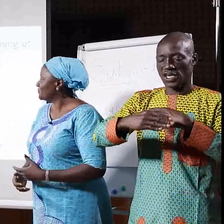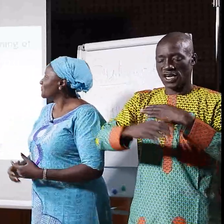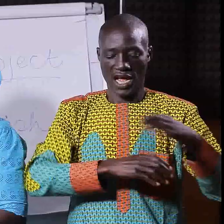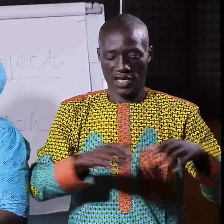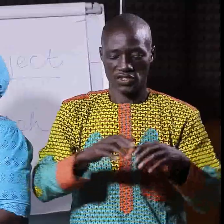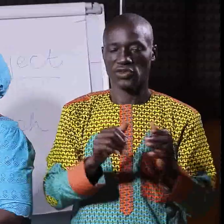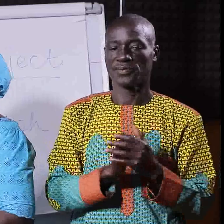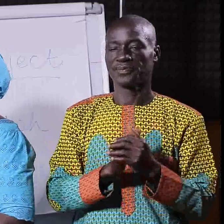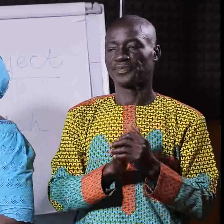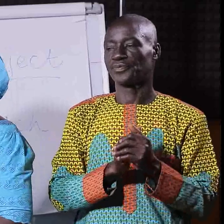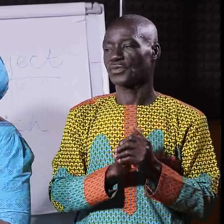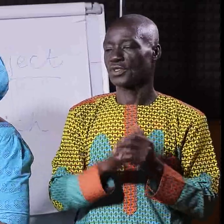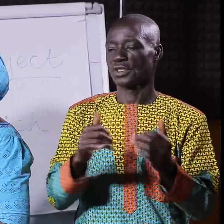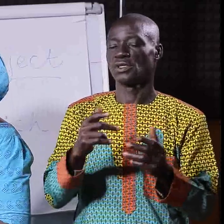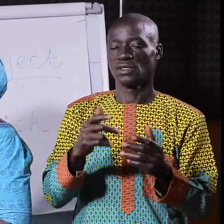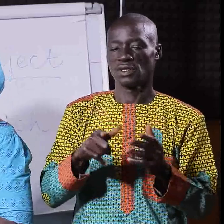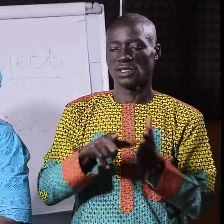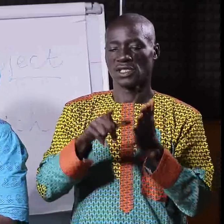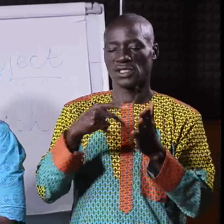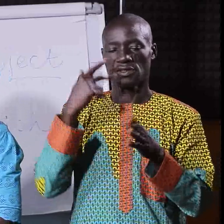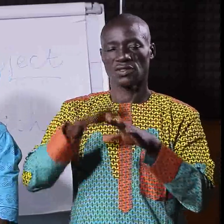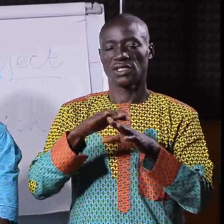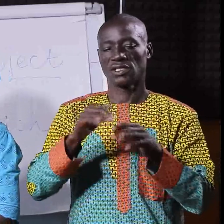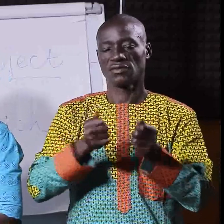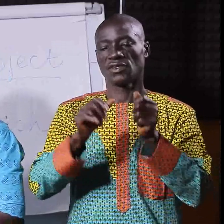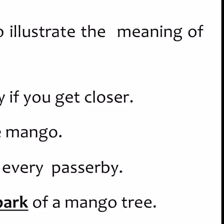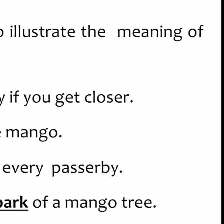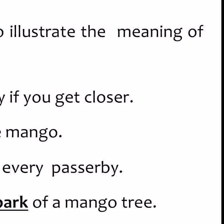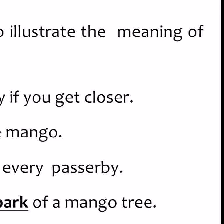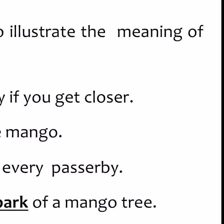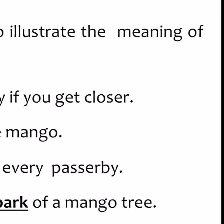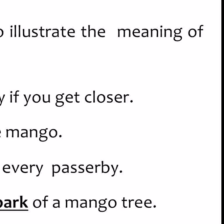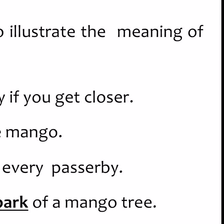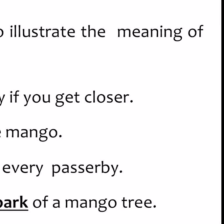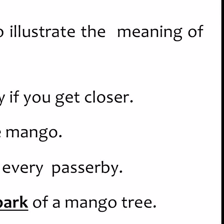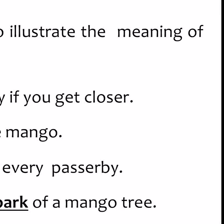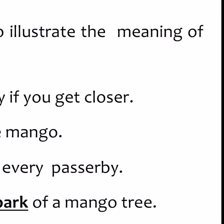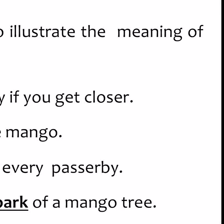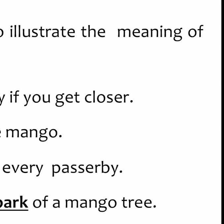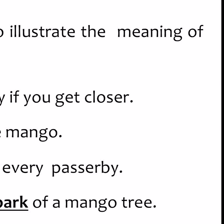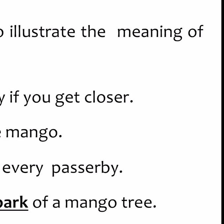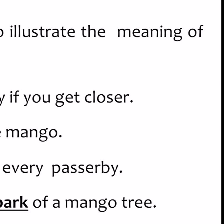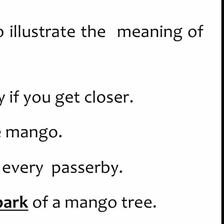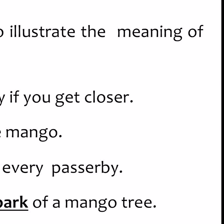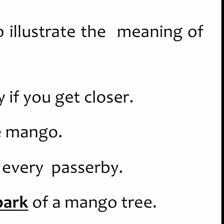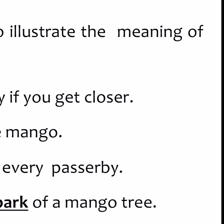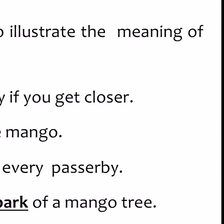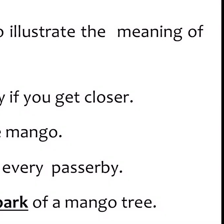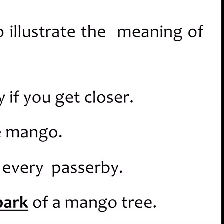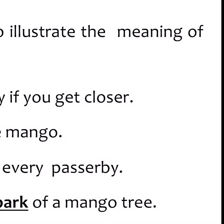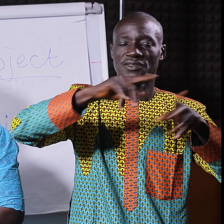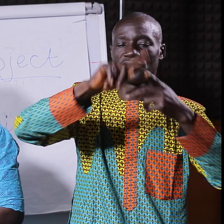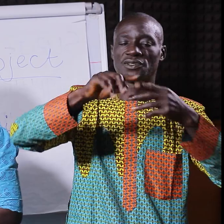action. Now, let's check the following sentences. 1. The bird will fly away when you get